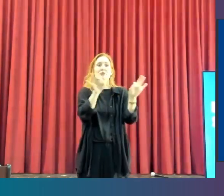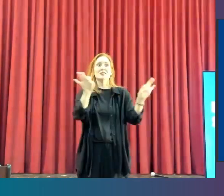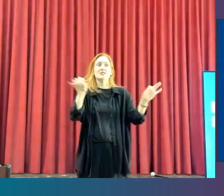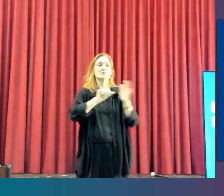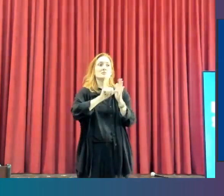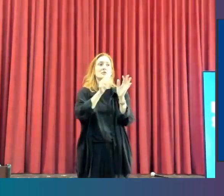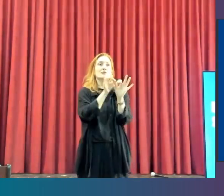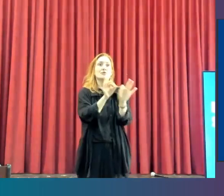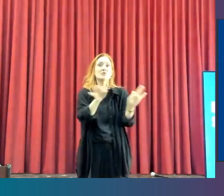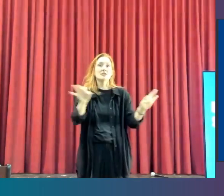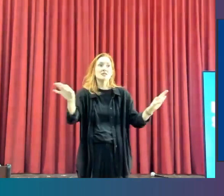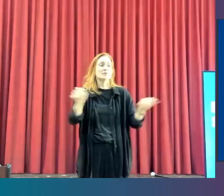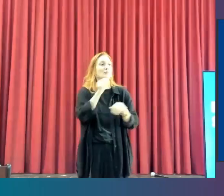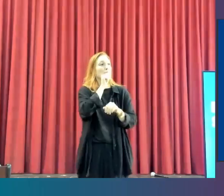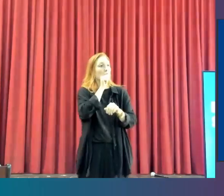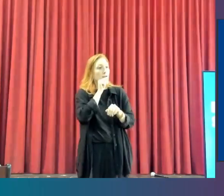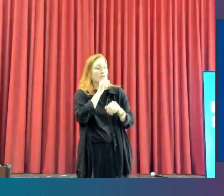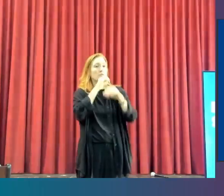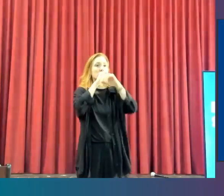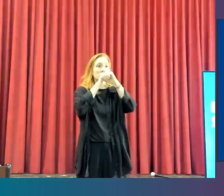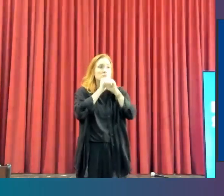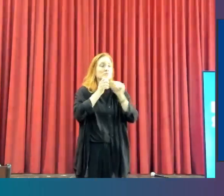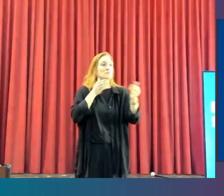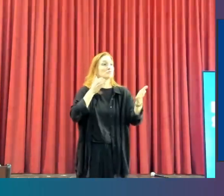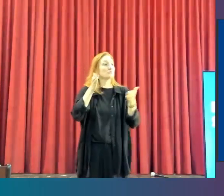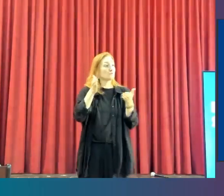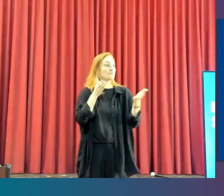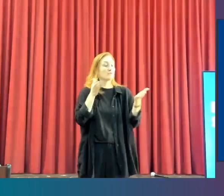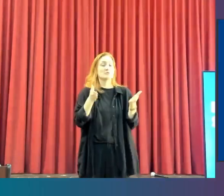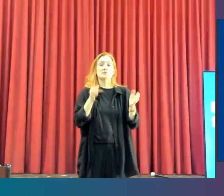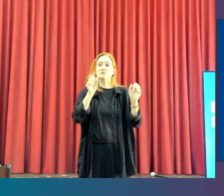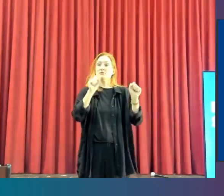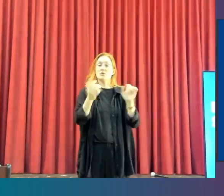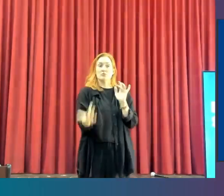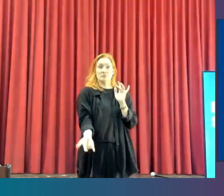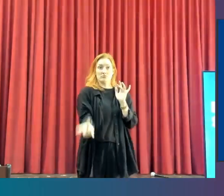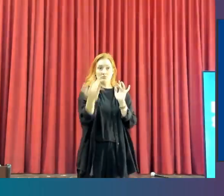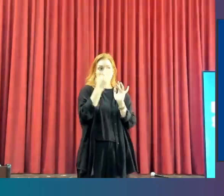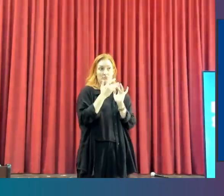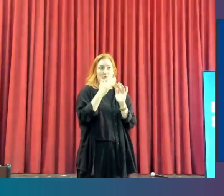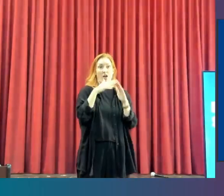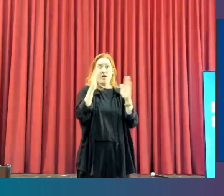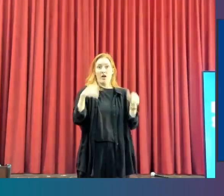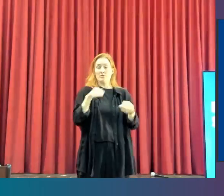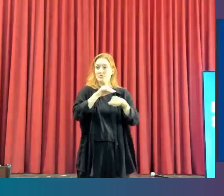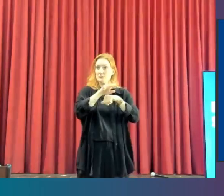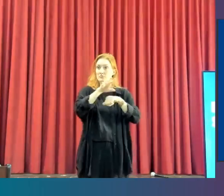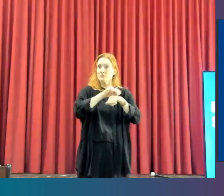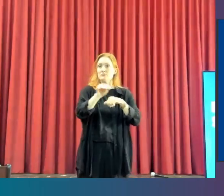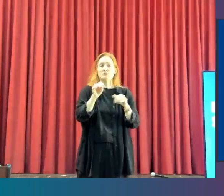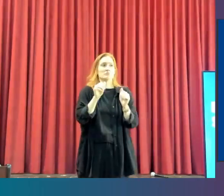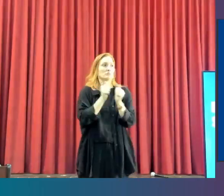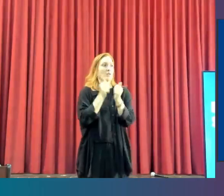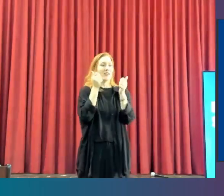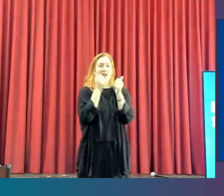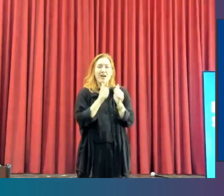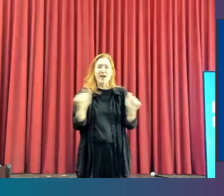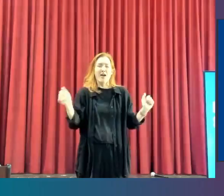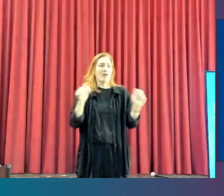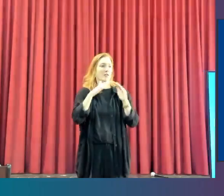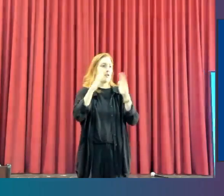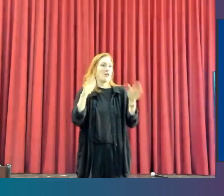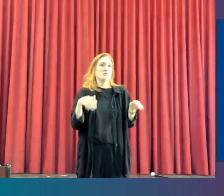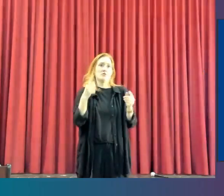and confidential service where you can reach out to our housing counselors with so many different types of housing